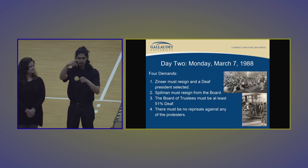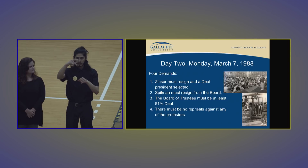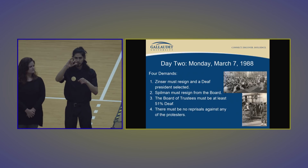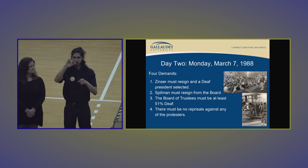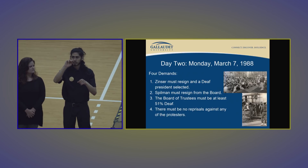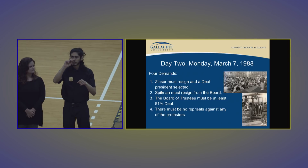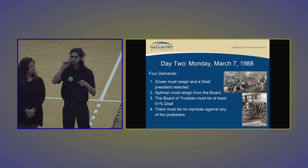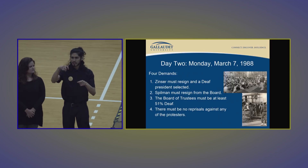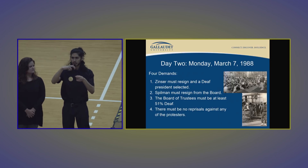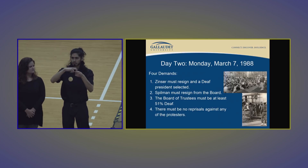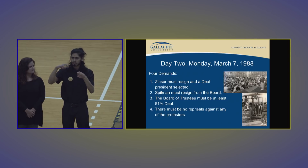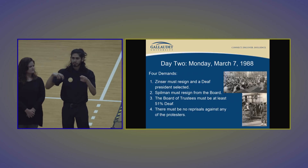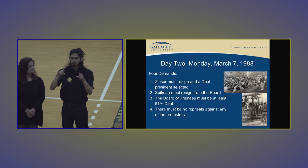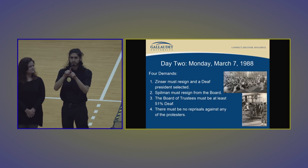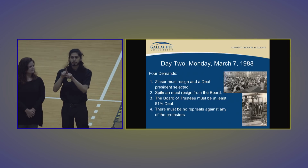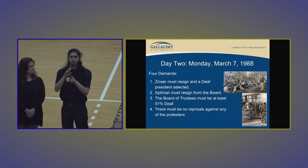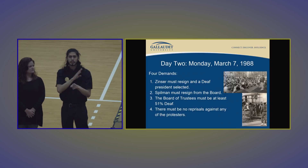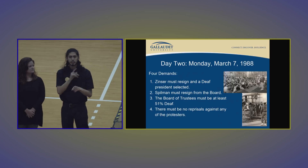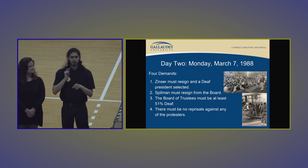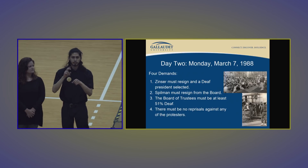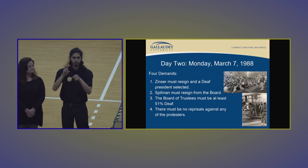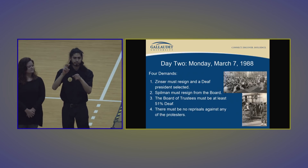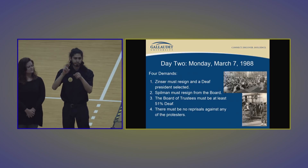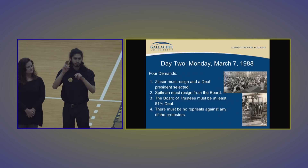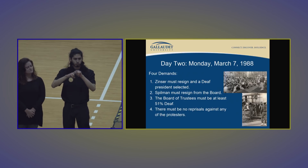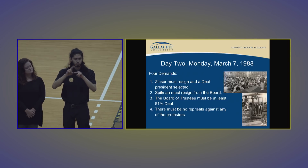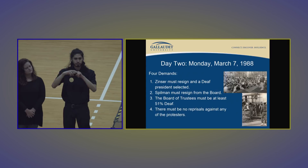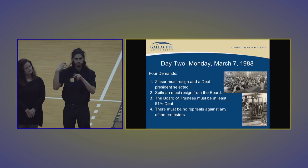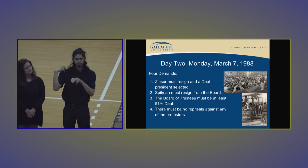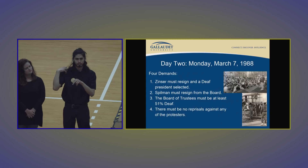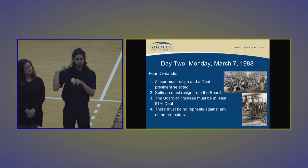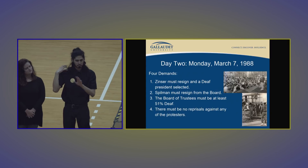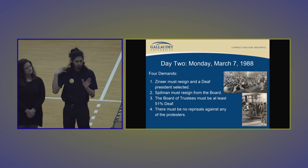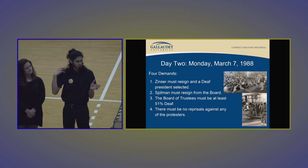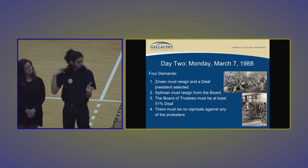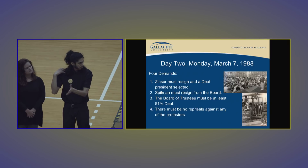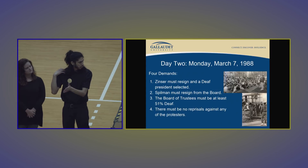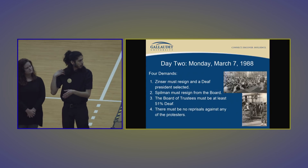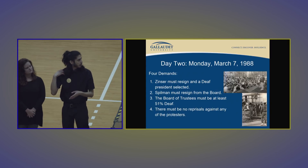Secondly, that Spillman must also resign from the board as chair.